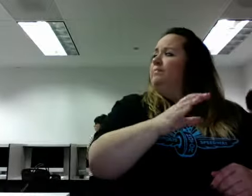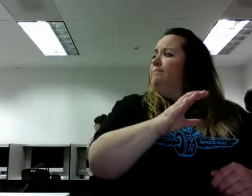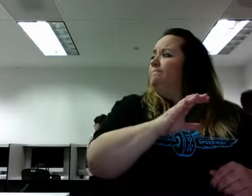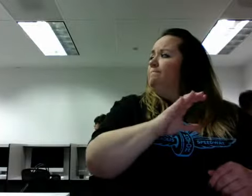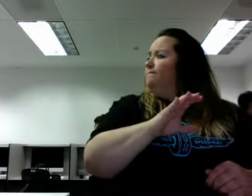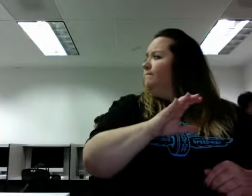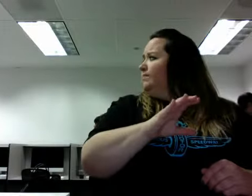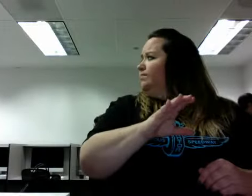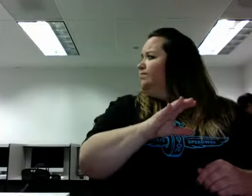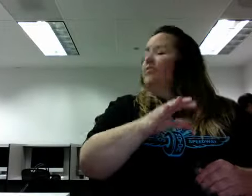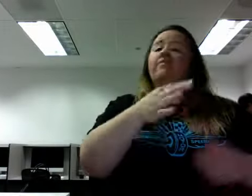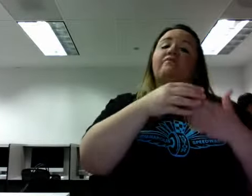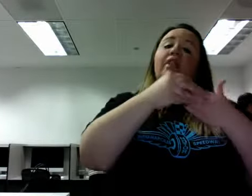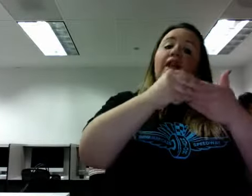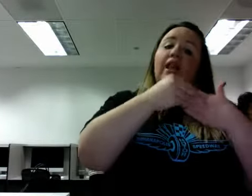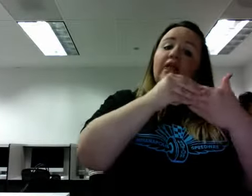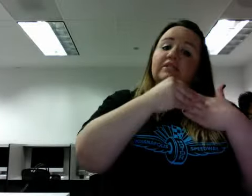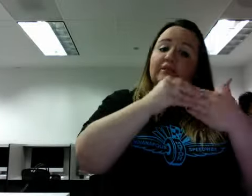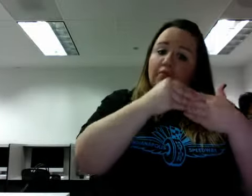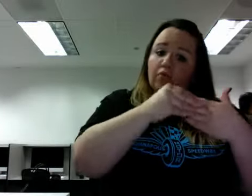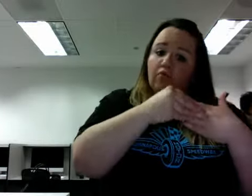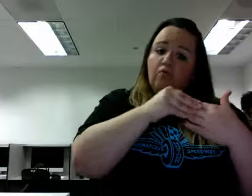They're flexible, they've been more easy. You said that they were surrounded by.